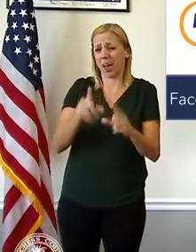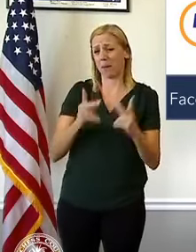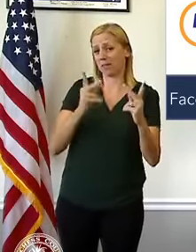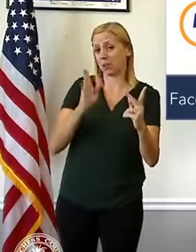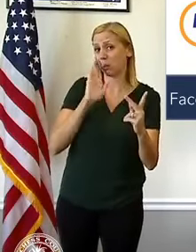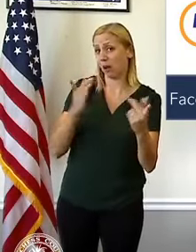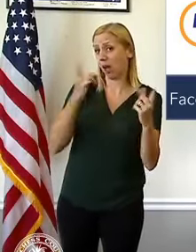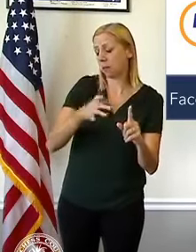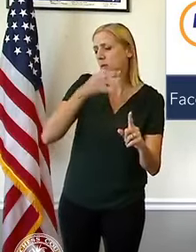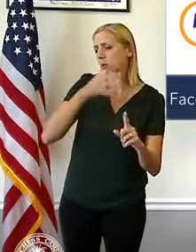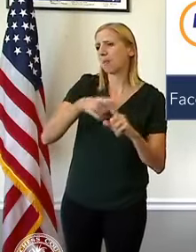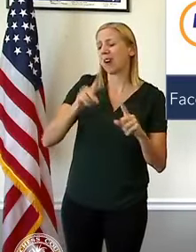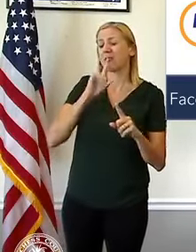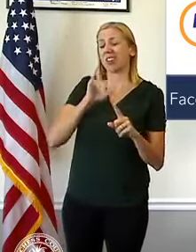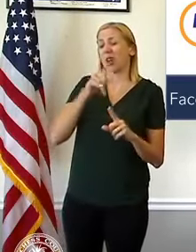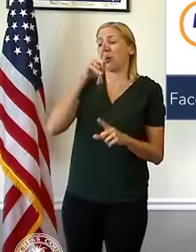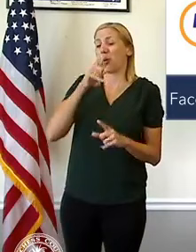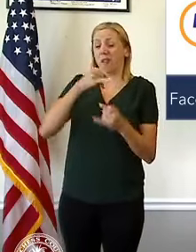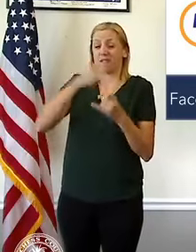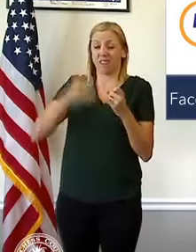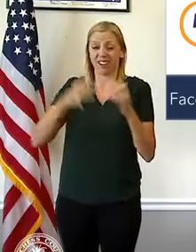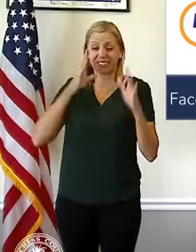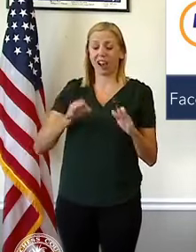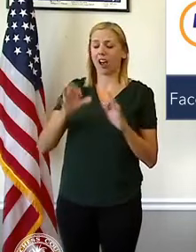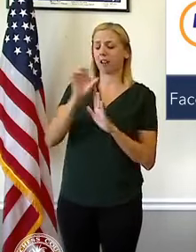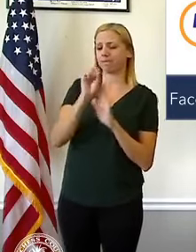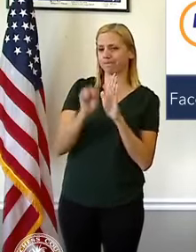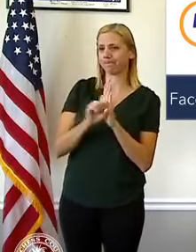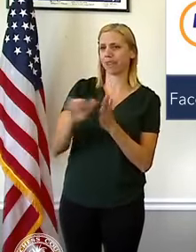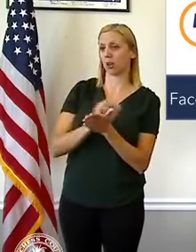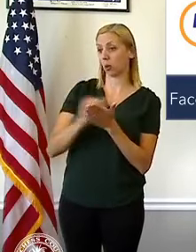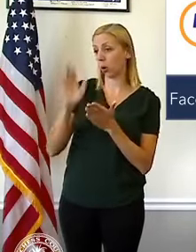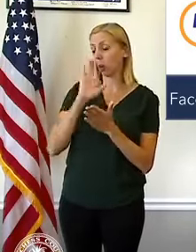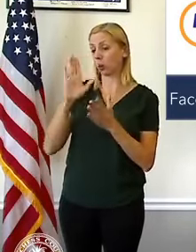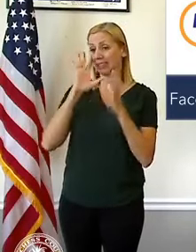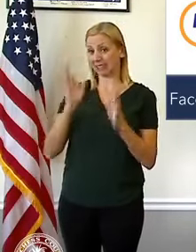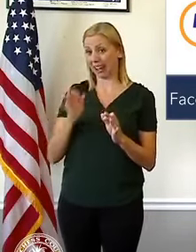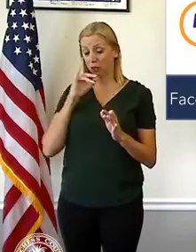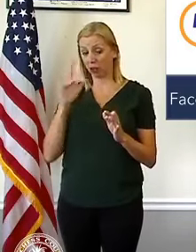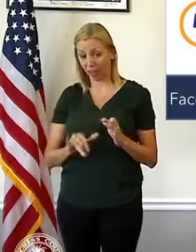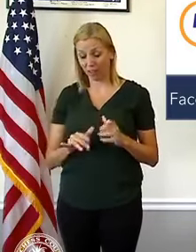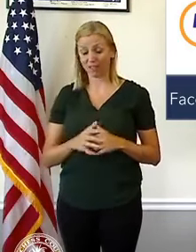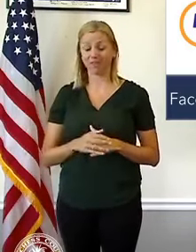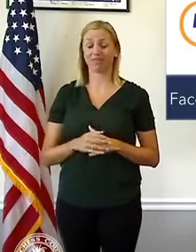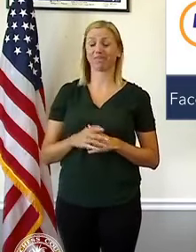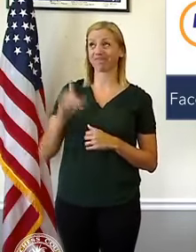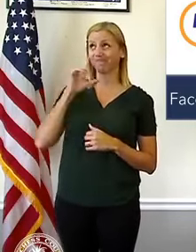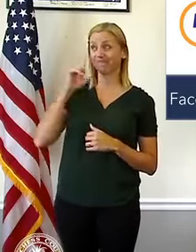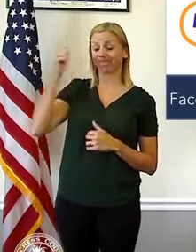that gets made by the state of New York with them. They regulate those facilities. So,